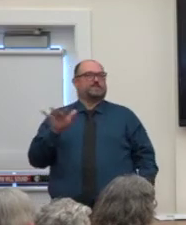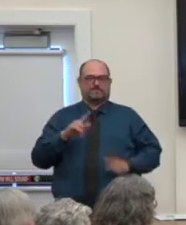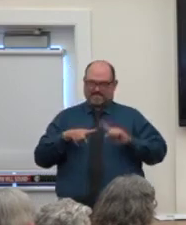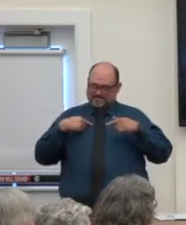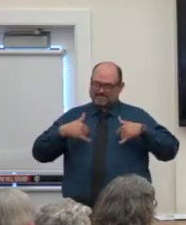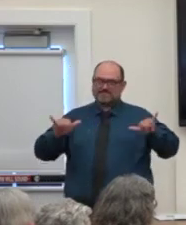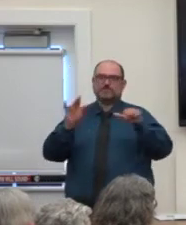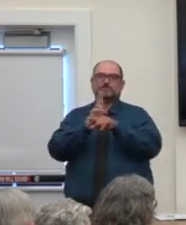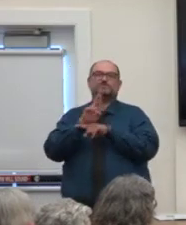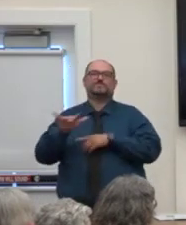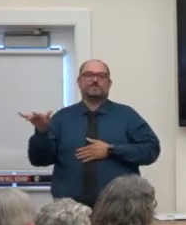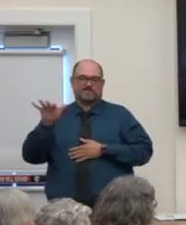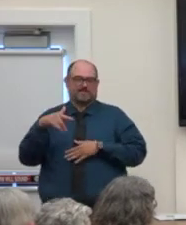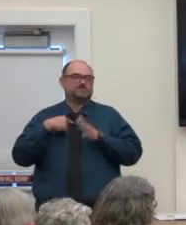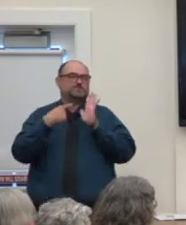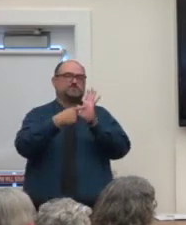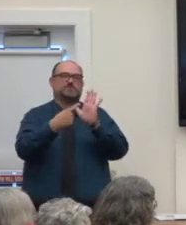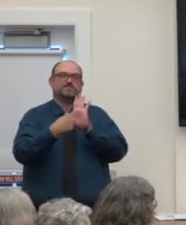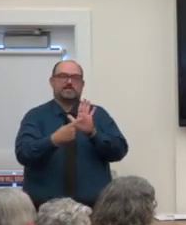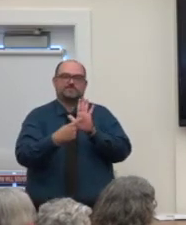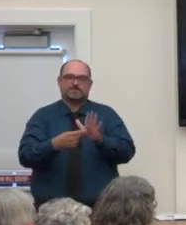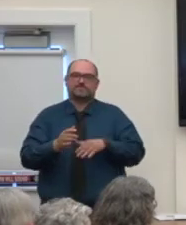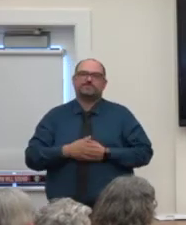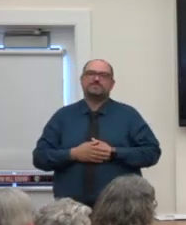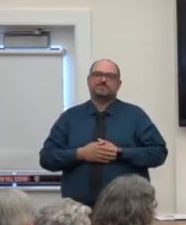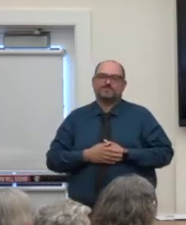example, question words such as when.